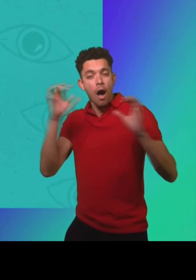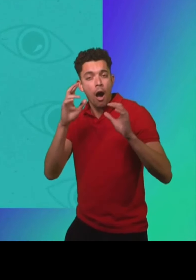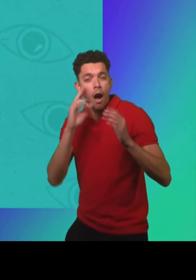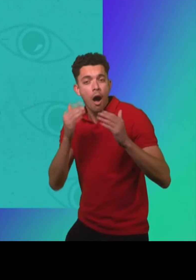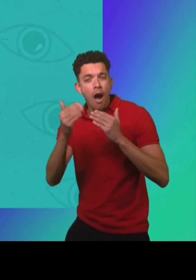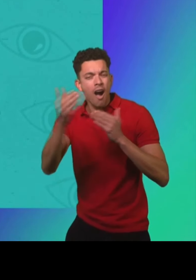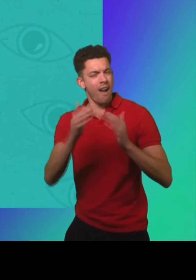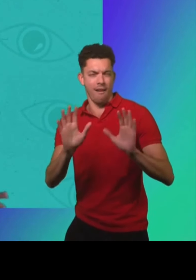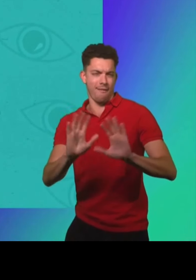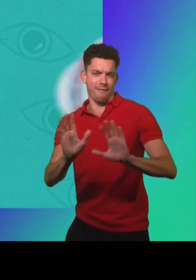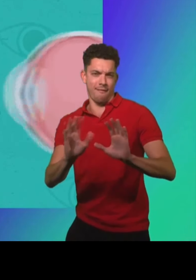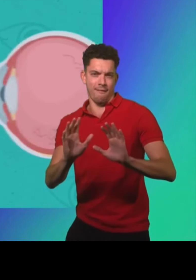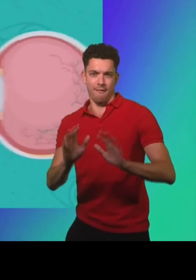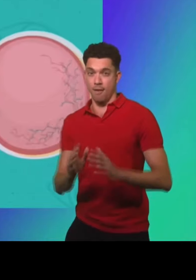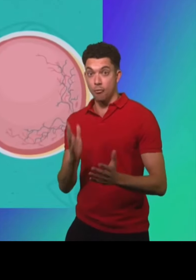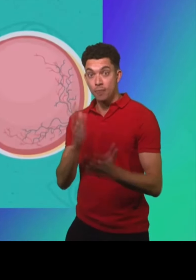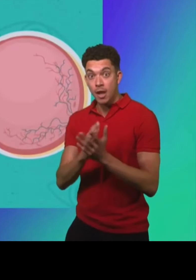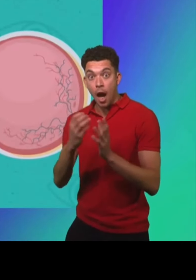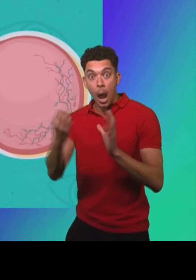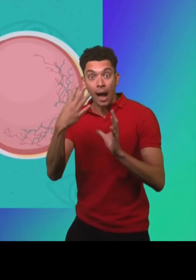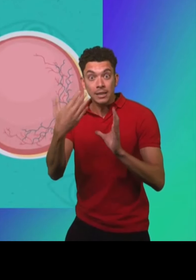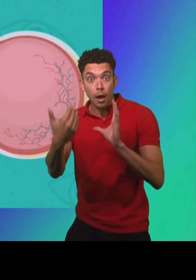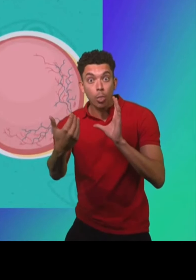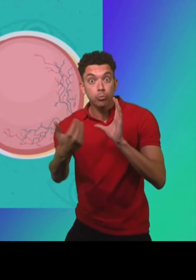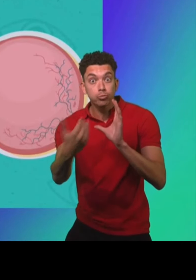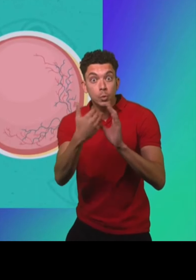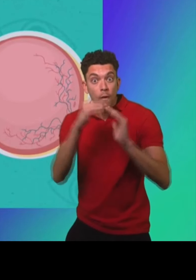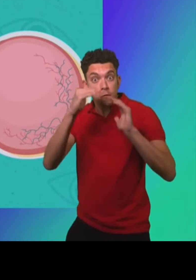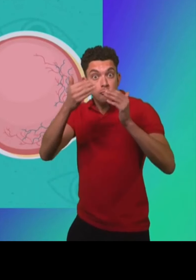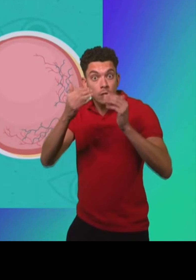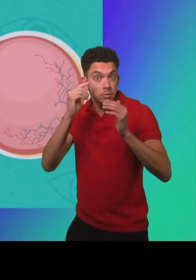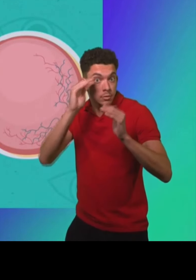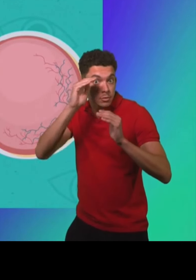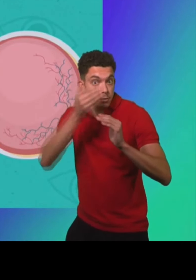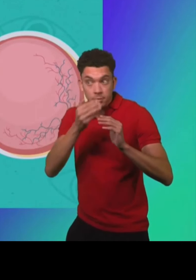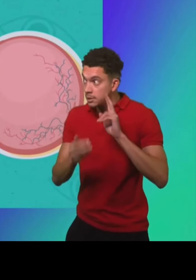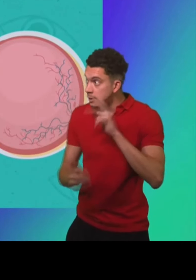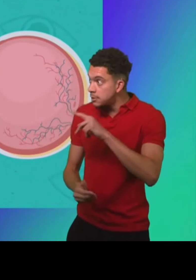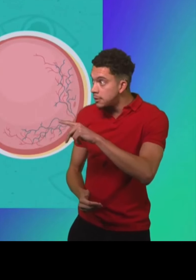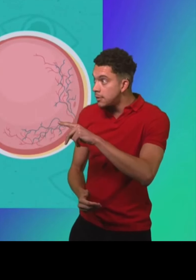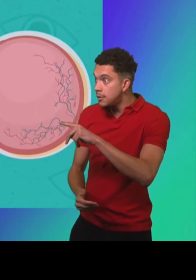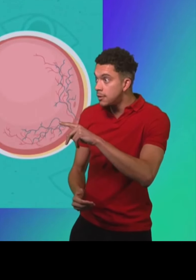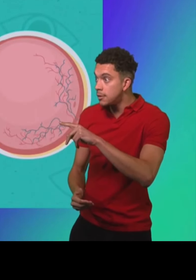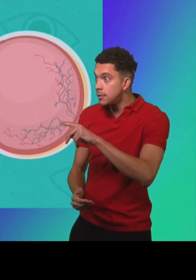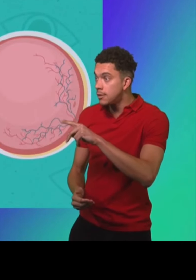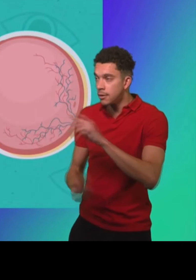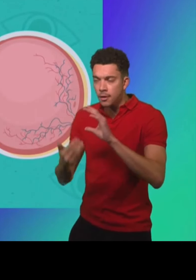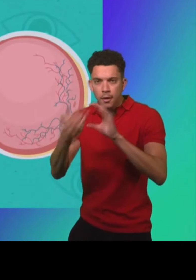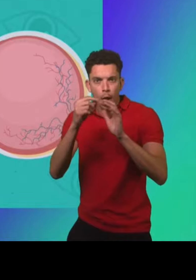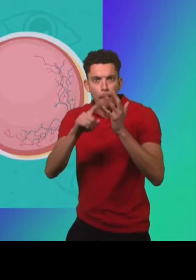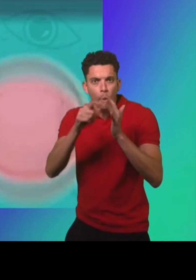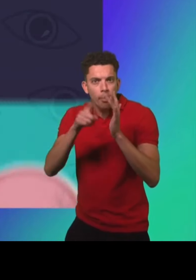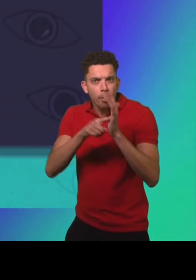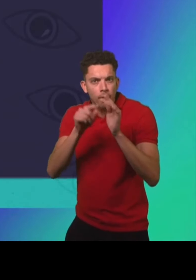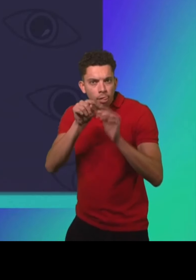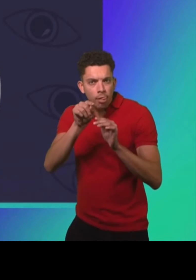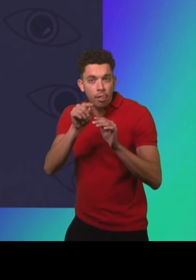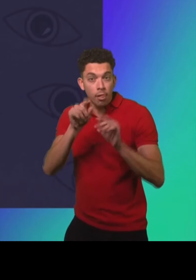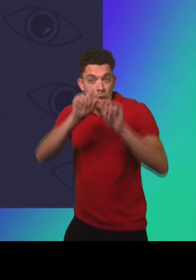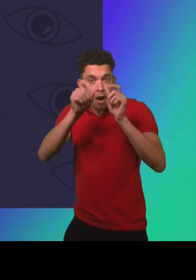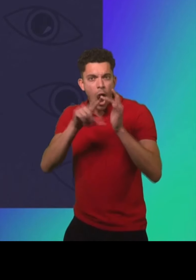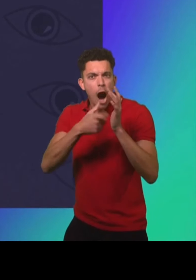with how far it can see. First, light passes through the front layer of the eye called the cornea and into an opening called the pupil. The iris is the